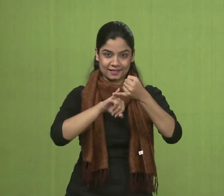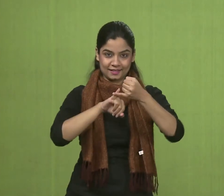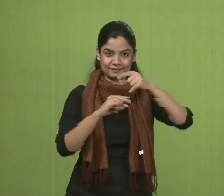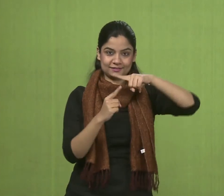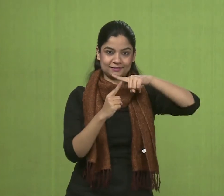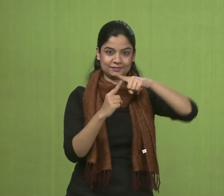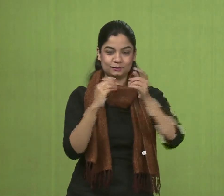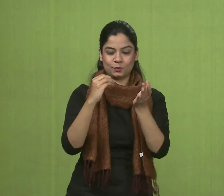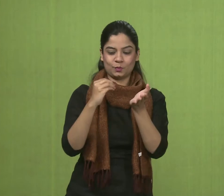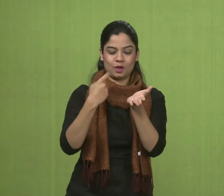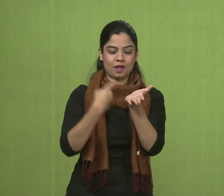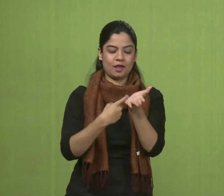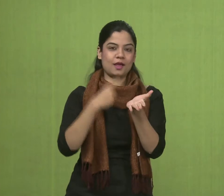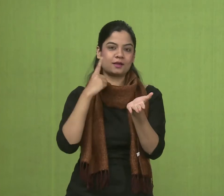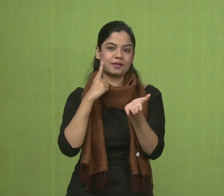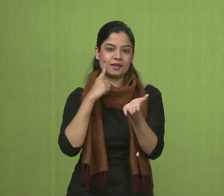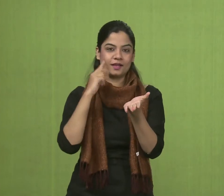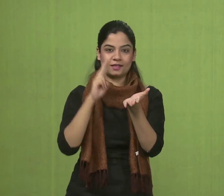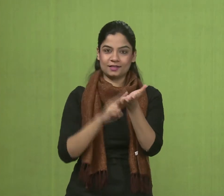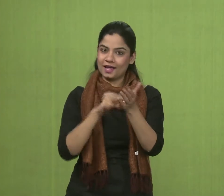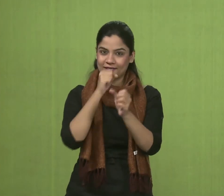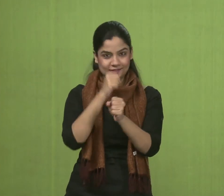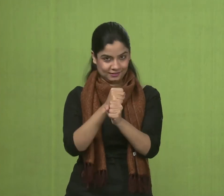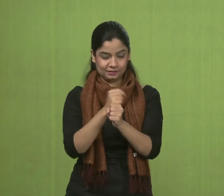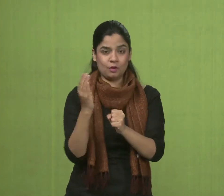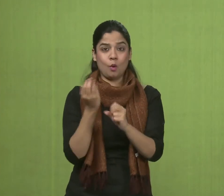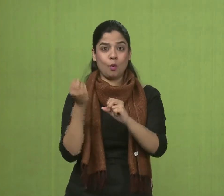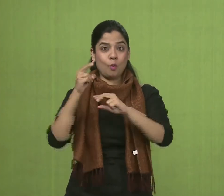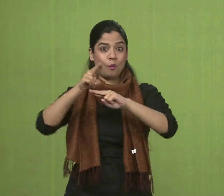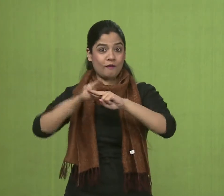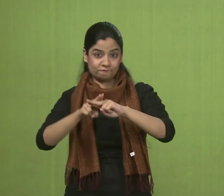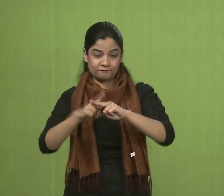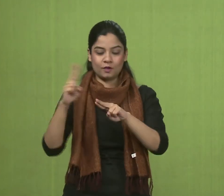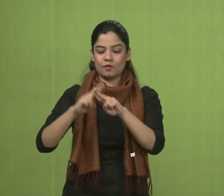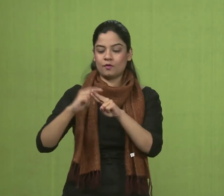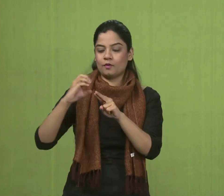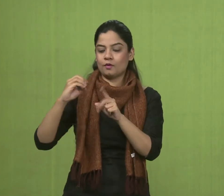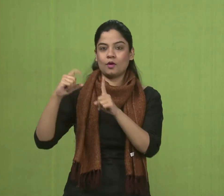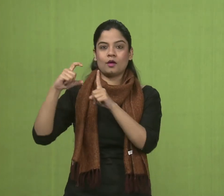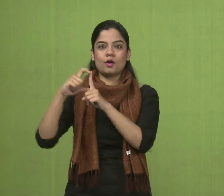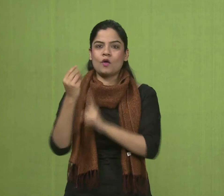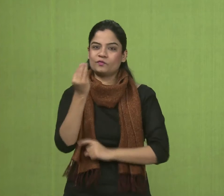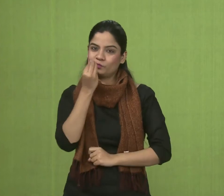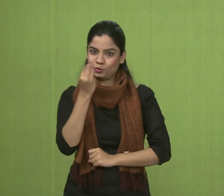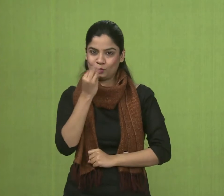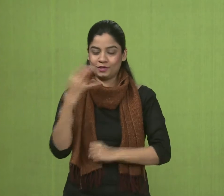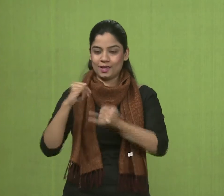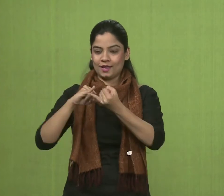Storing of food stuff. That means storing different kinds